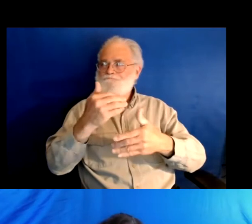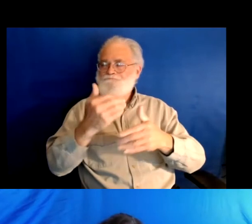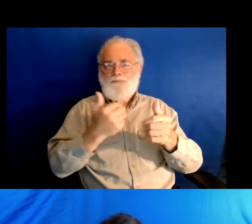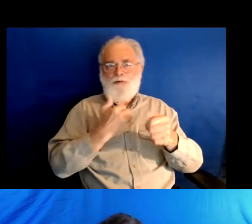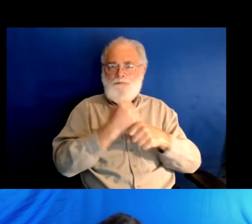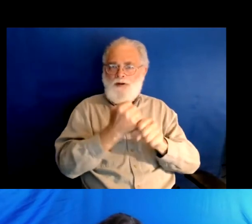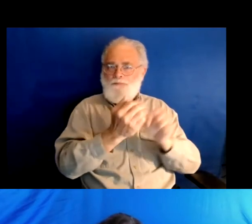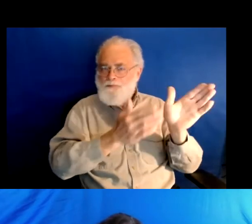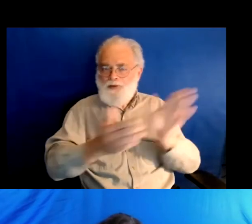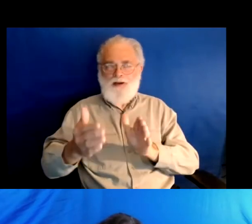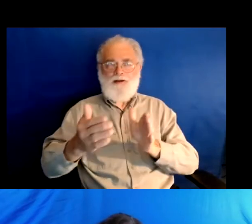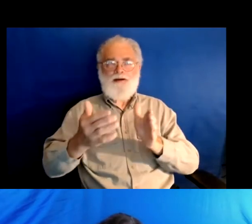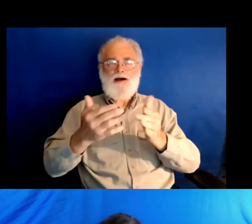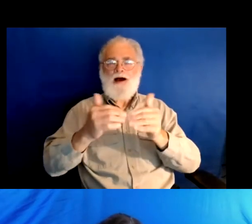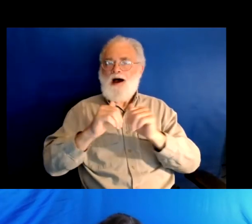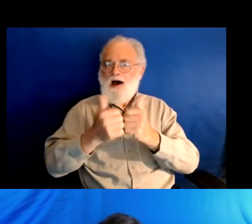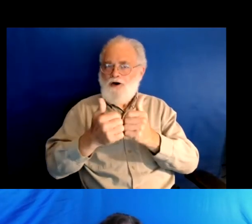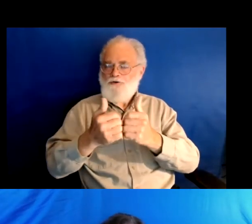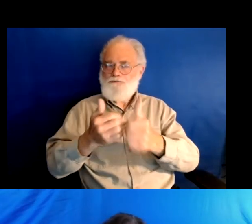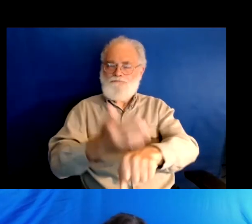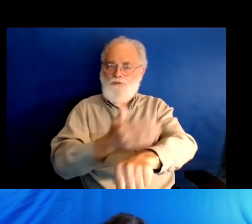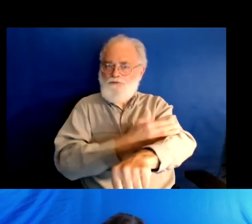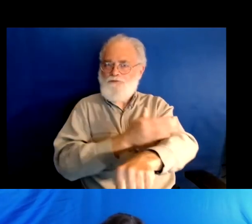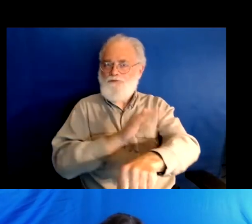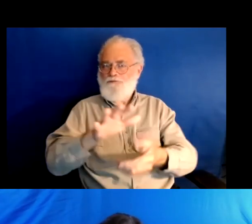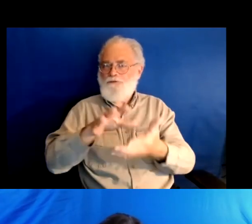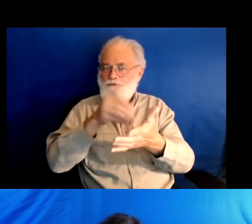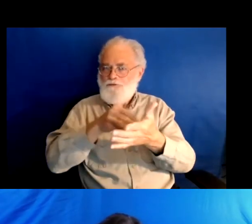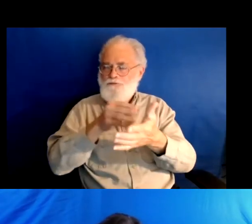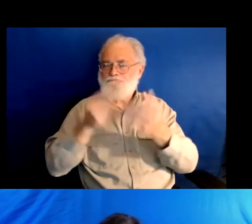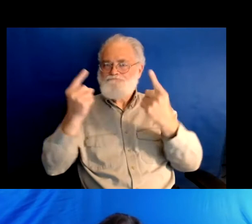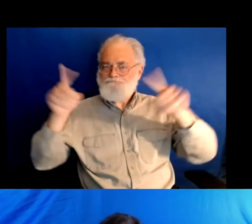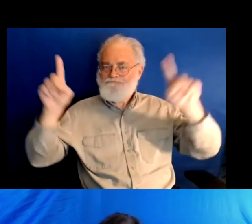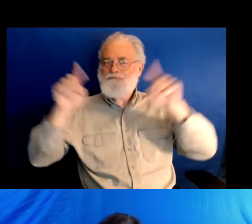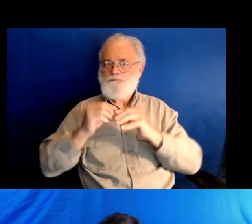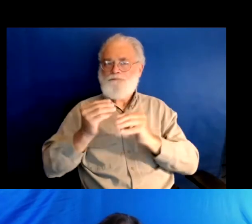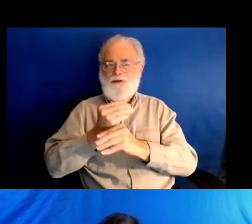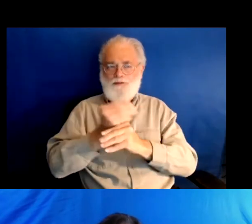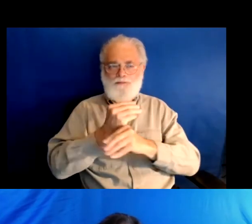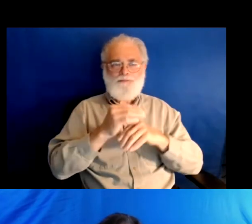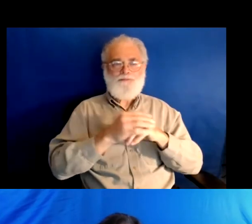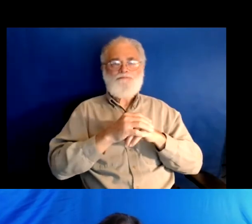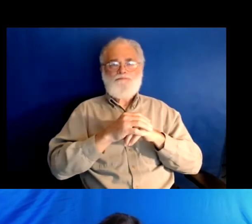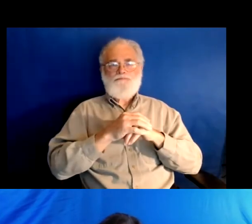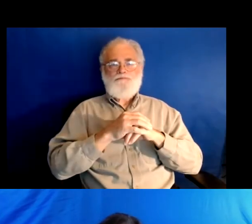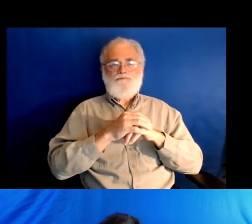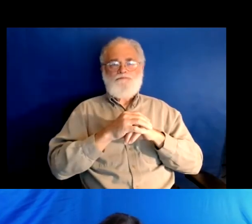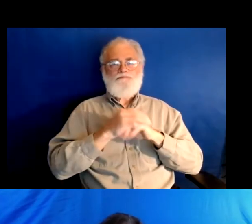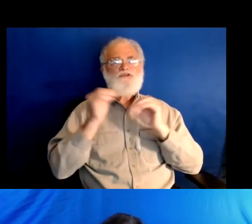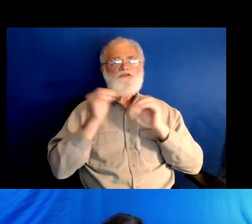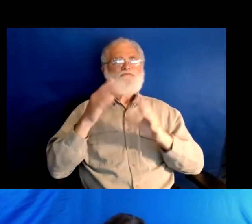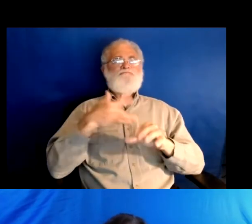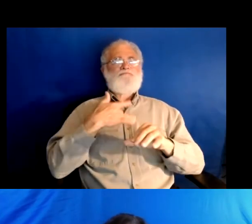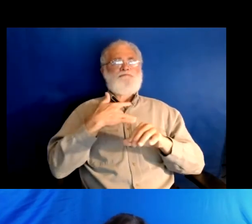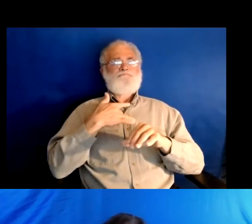for the students to learn and prepare, and how they can increase their learning and achievement